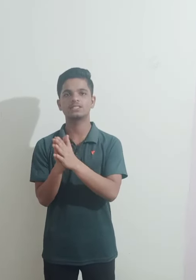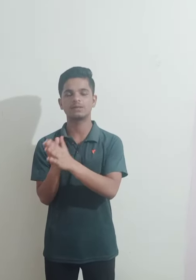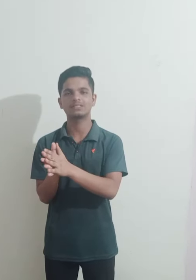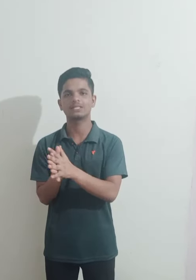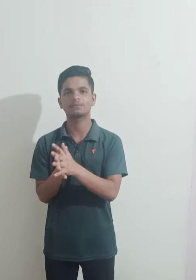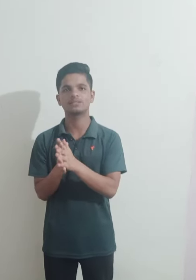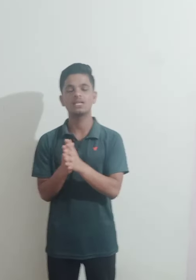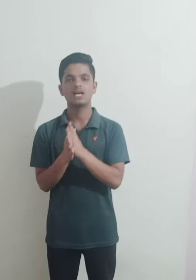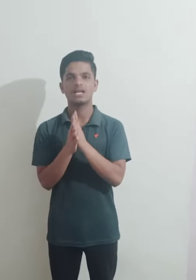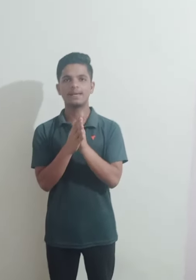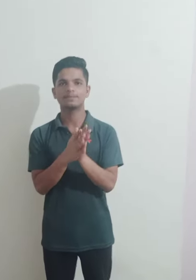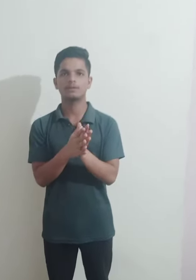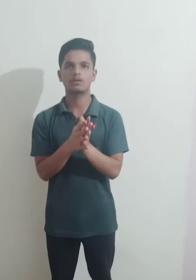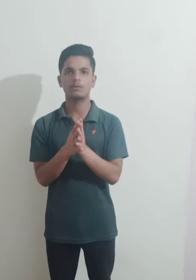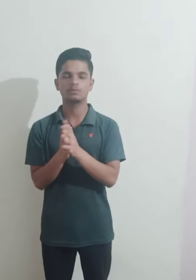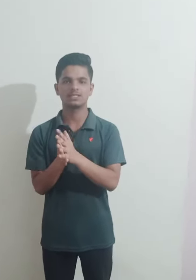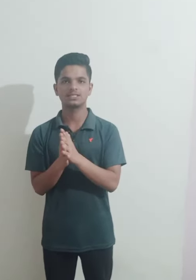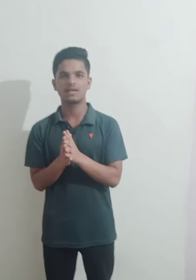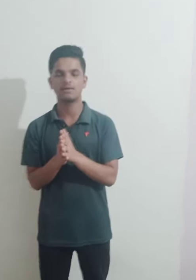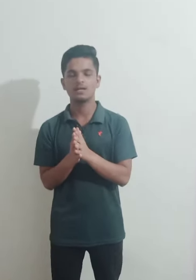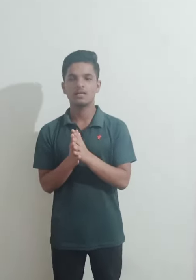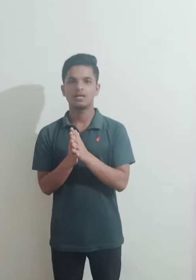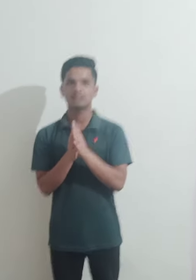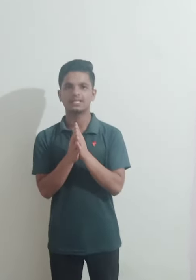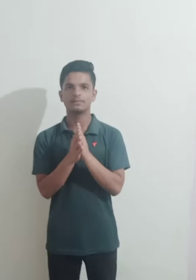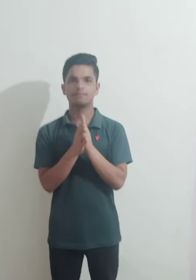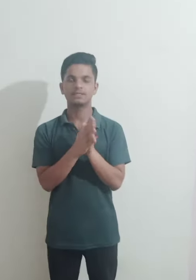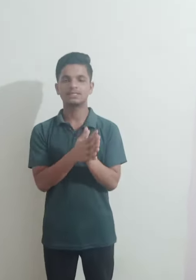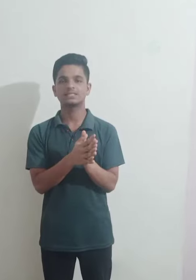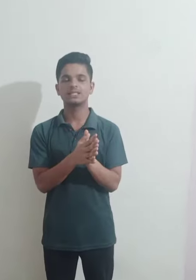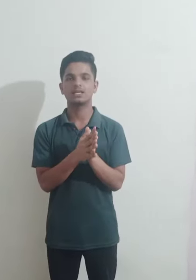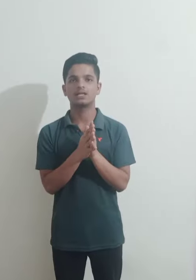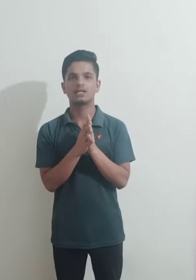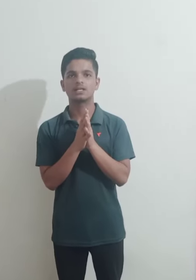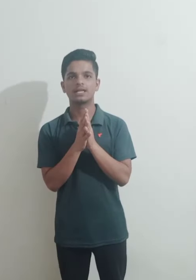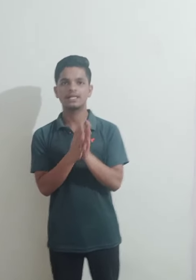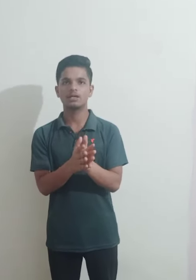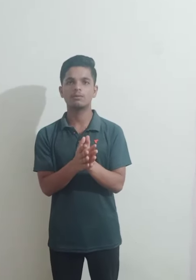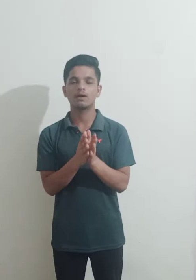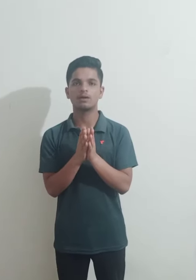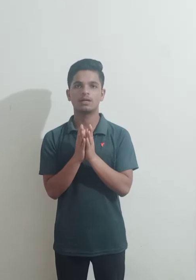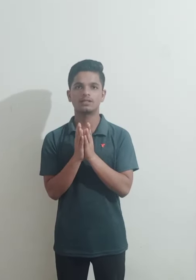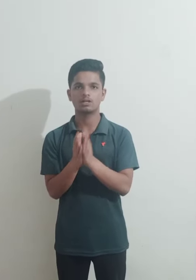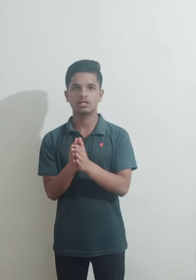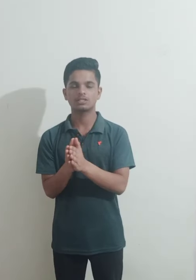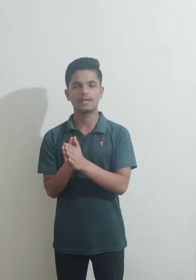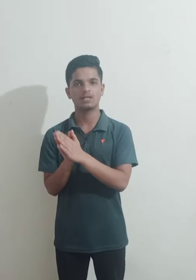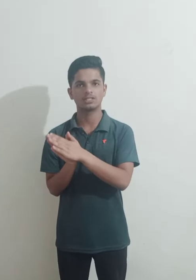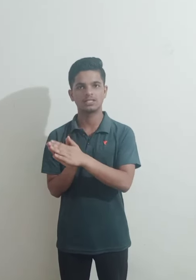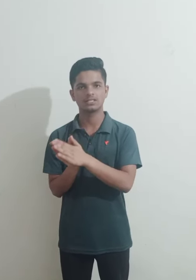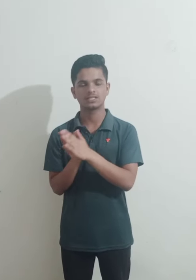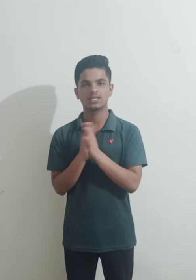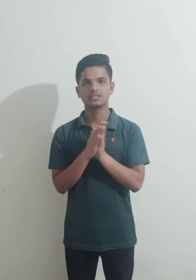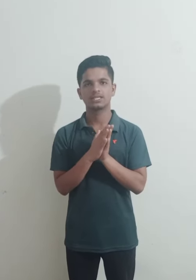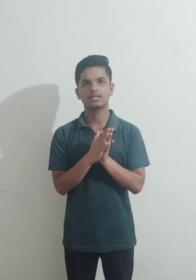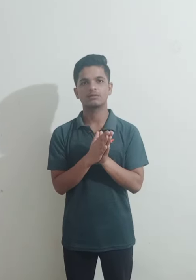in life cycle of object in Java. Then first is creating of dot class file on the disk. Second one is loading